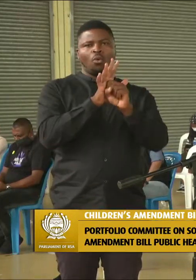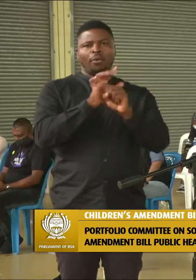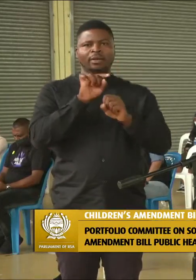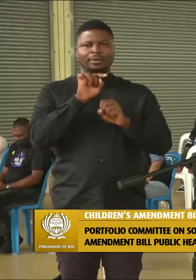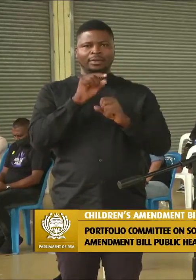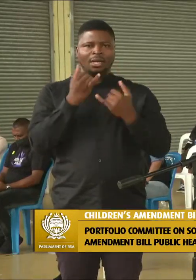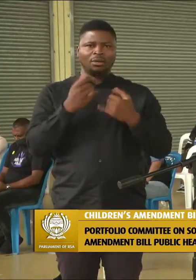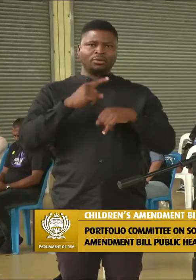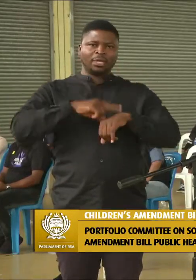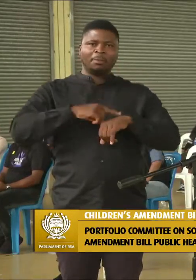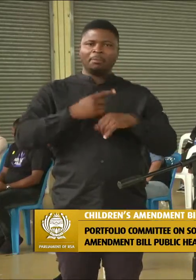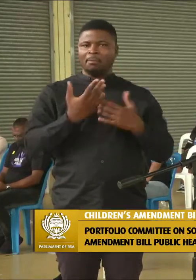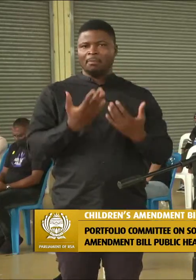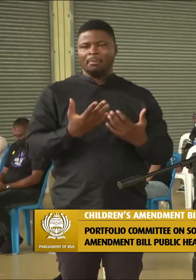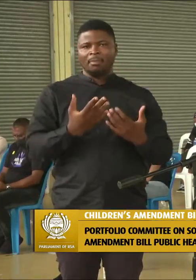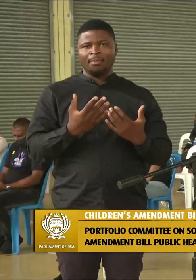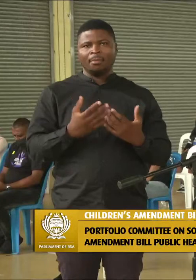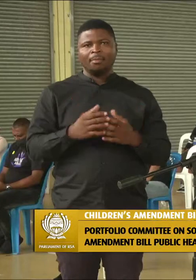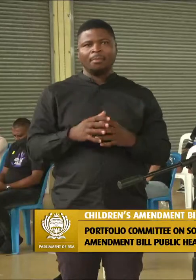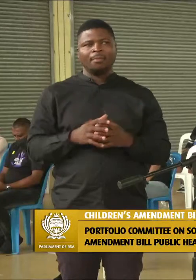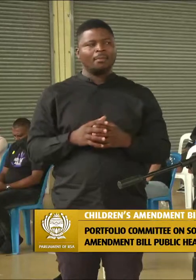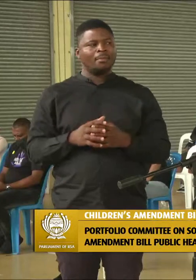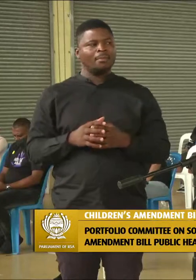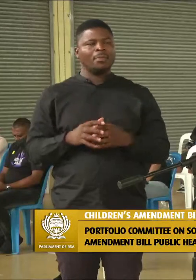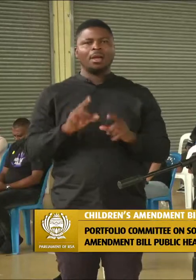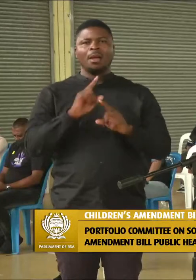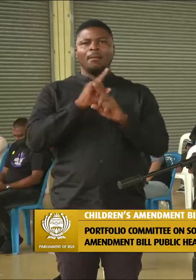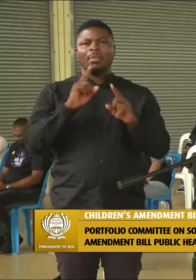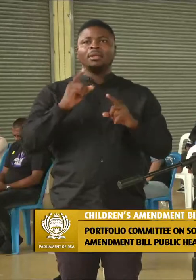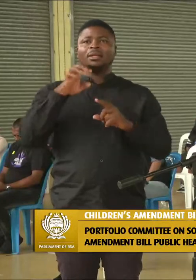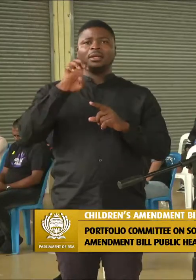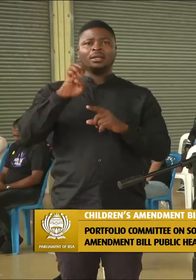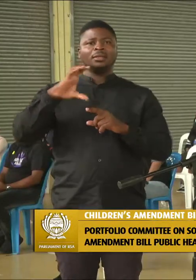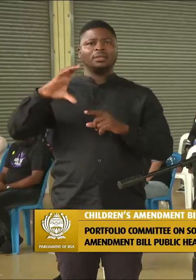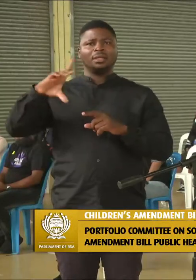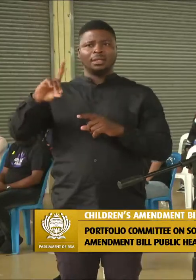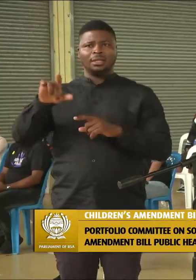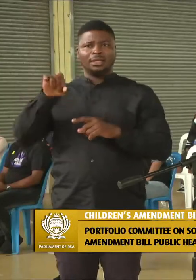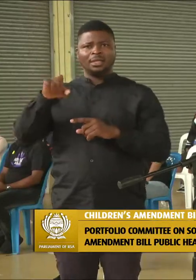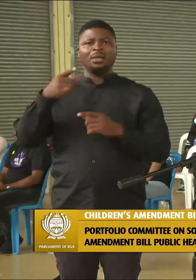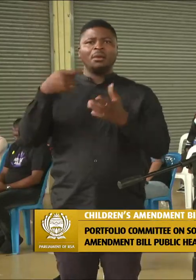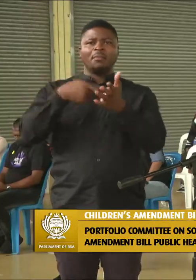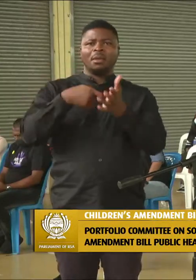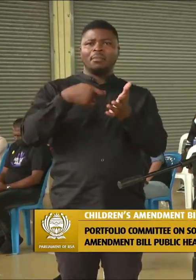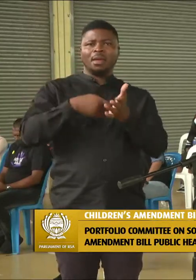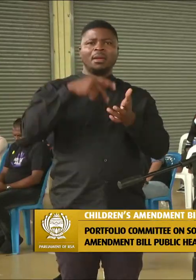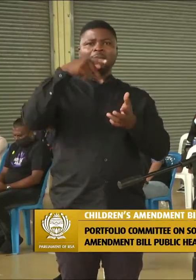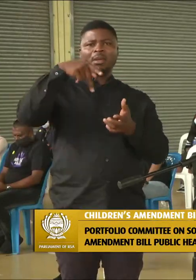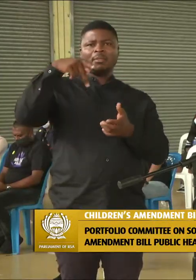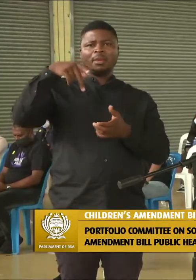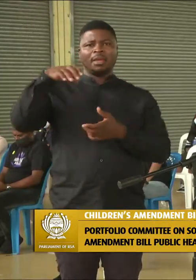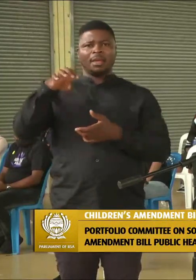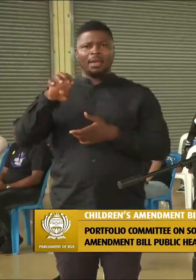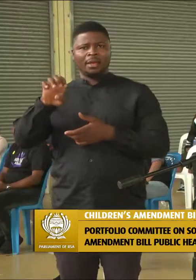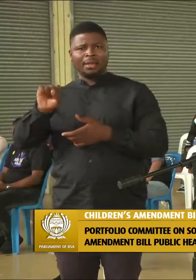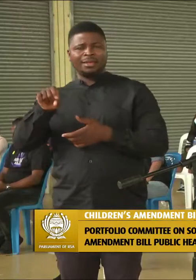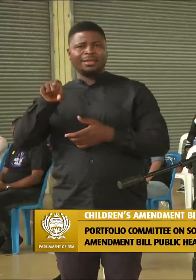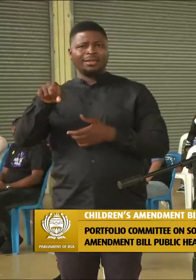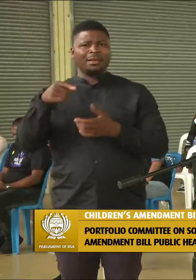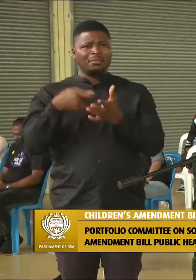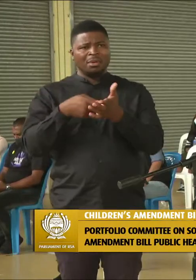of COVID-19. Asinayo imali ka-ECD yokuthenga ama PPEs. We do not have funding